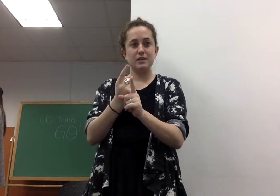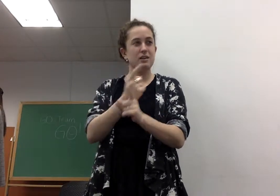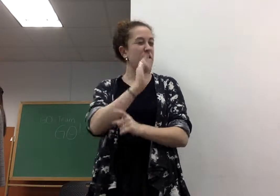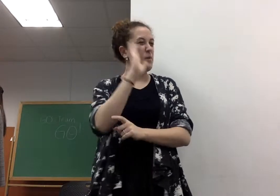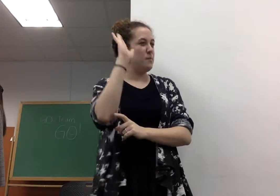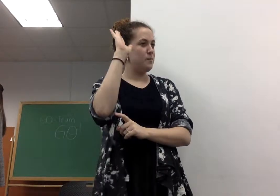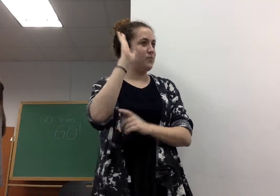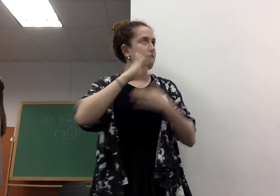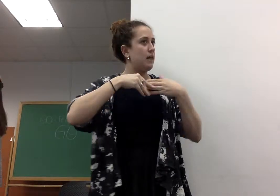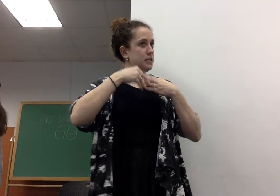It's very flexible and bendable.